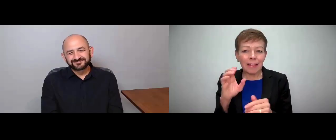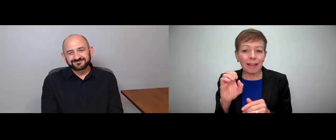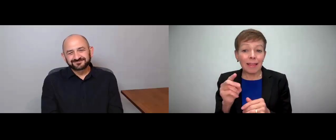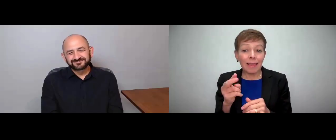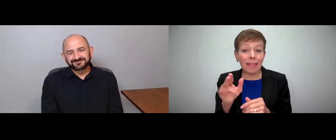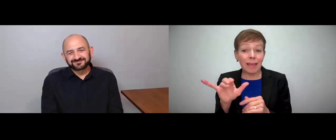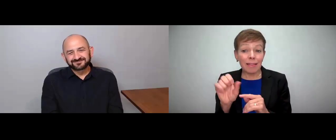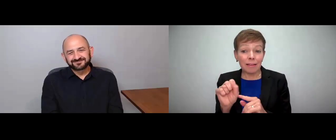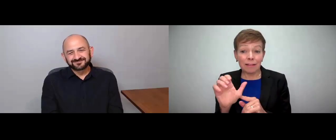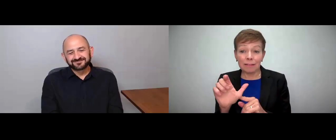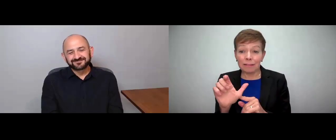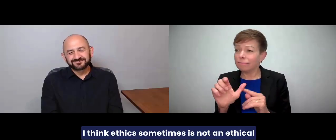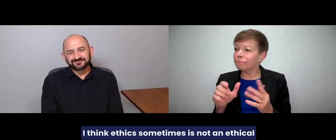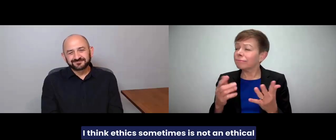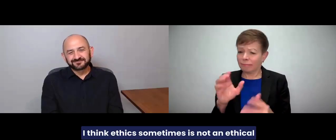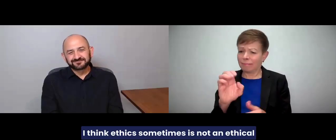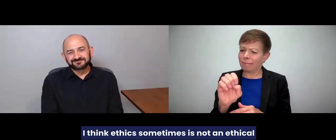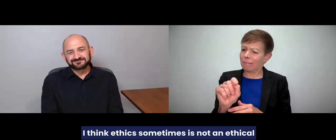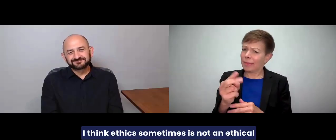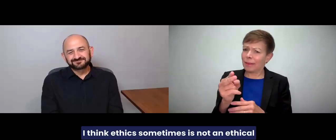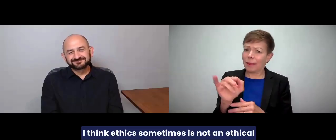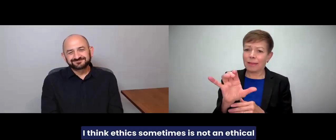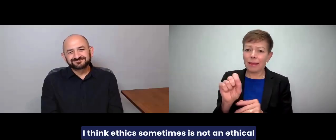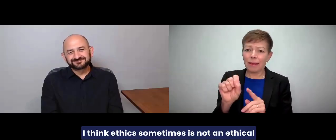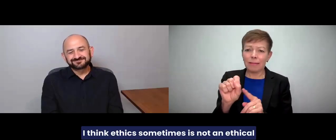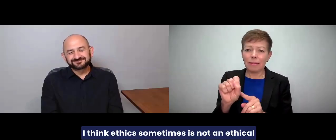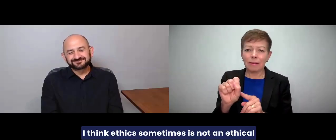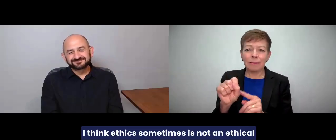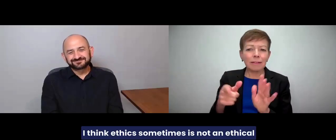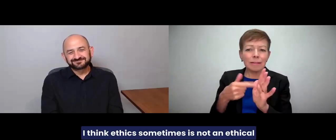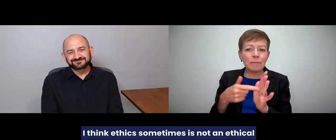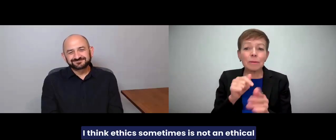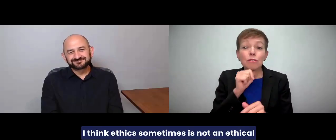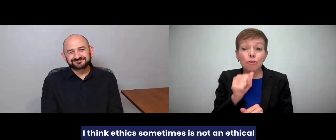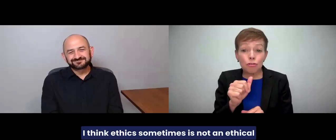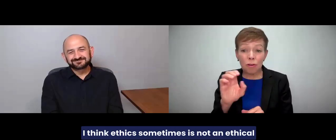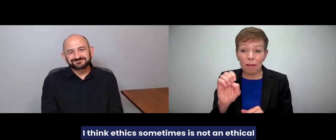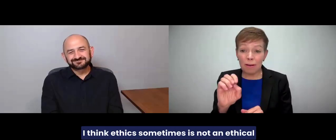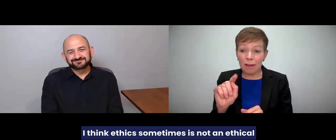communities. I think ethics